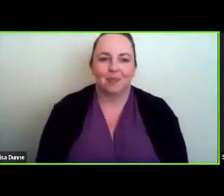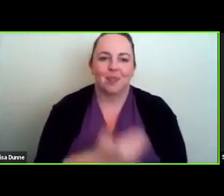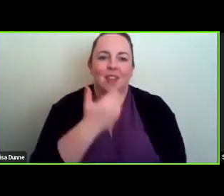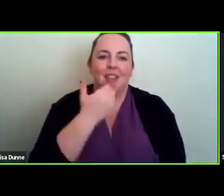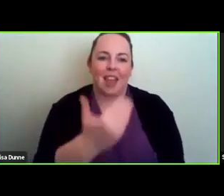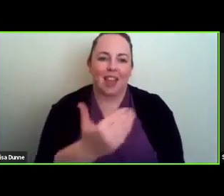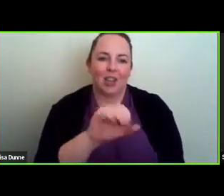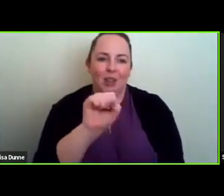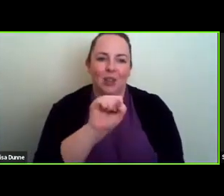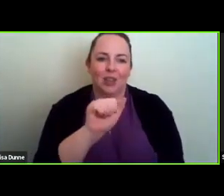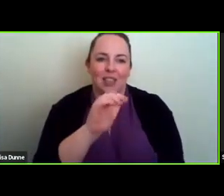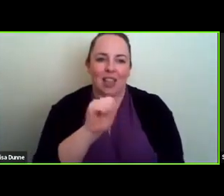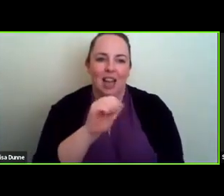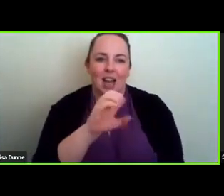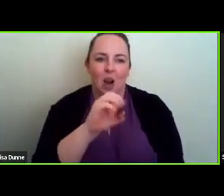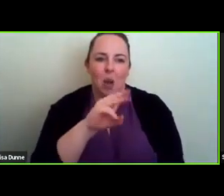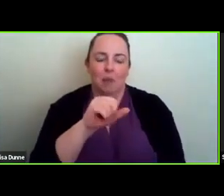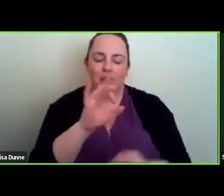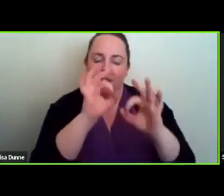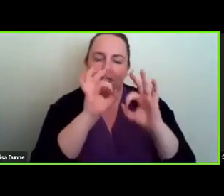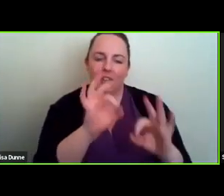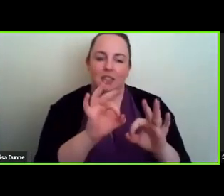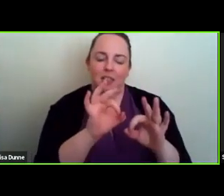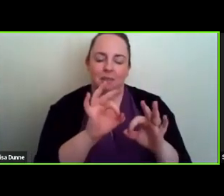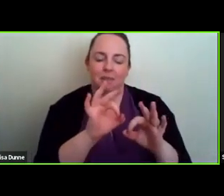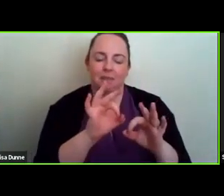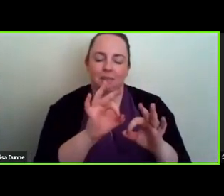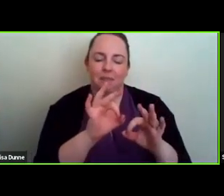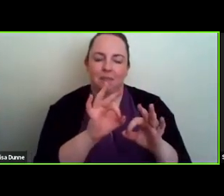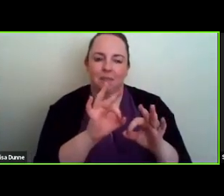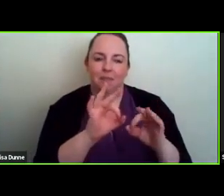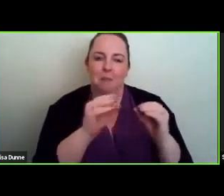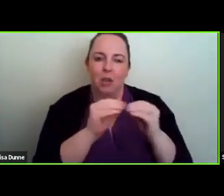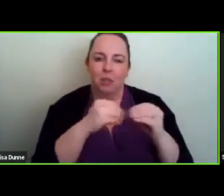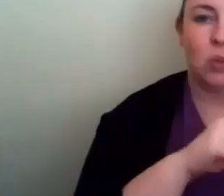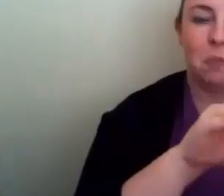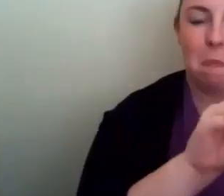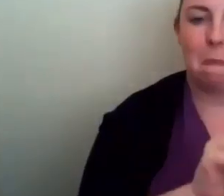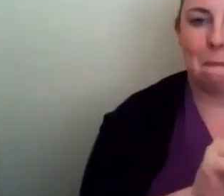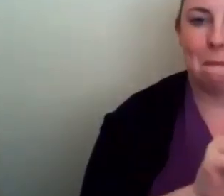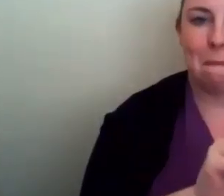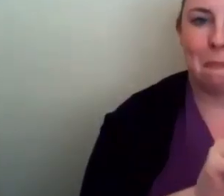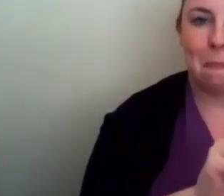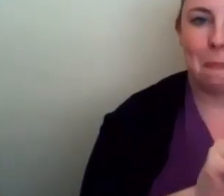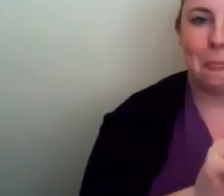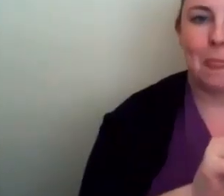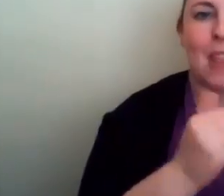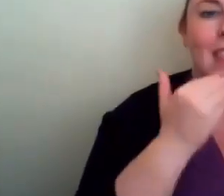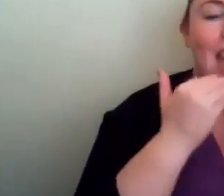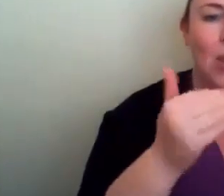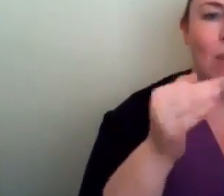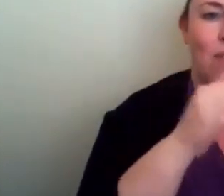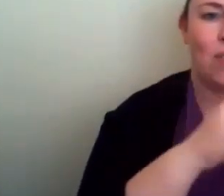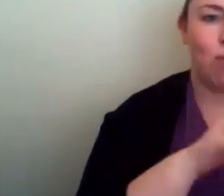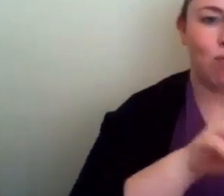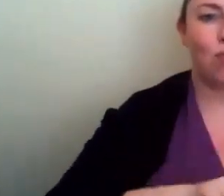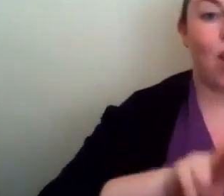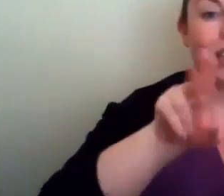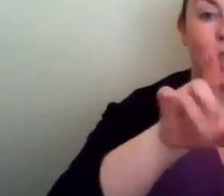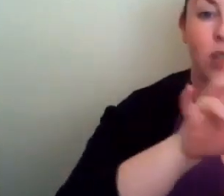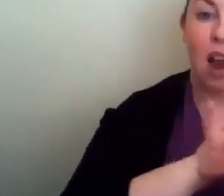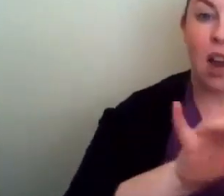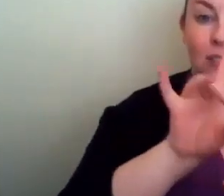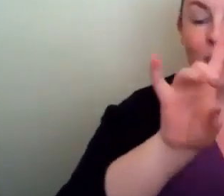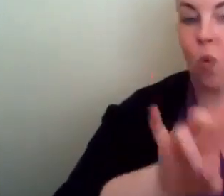think that's an excellent note to pause on. And thank you for raising these